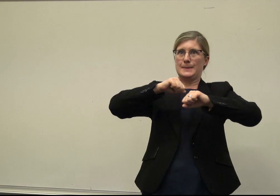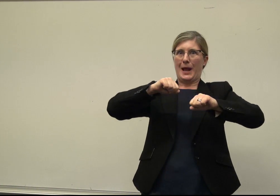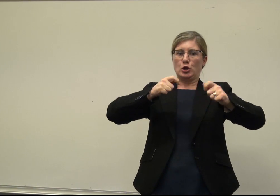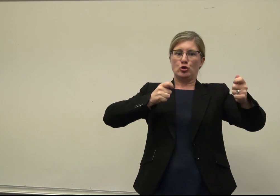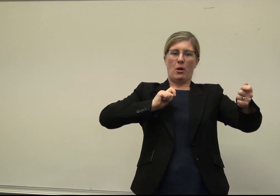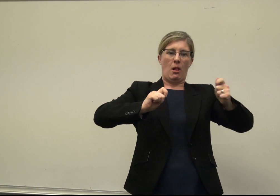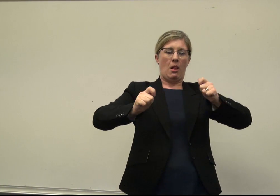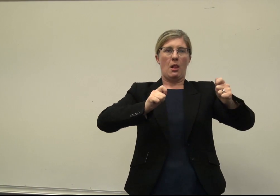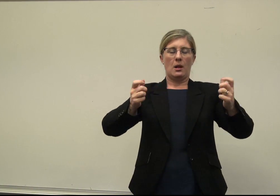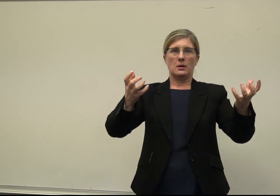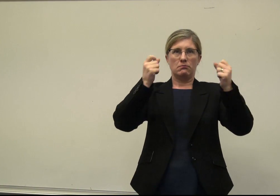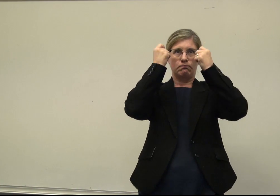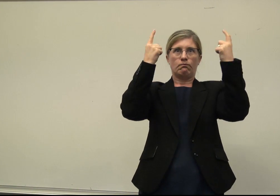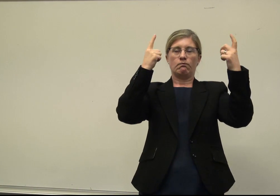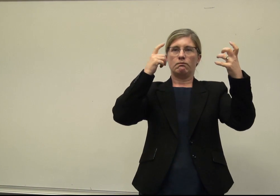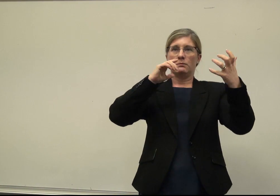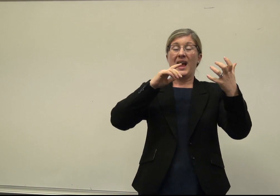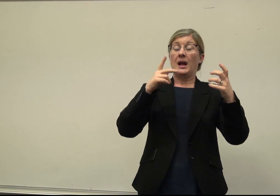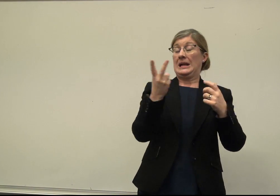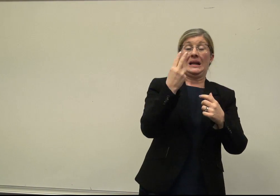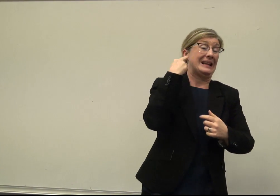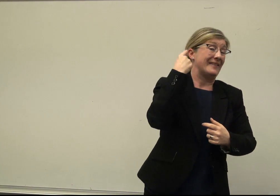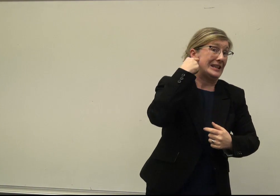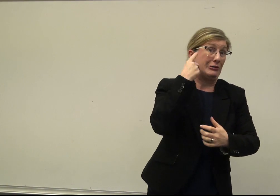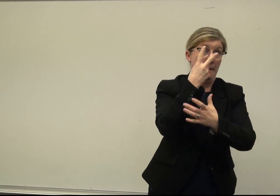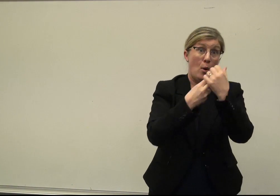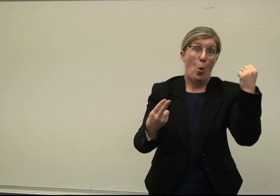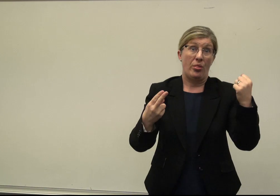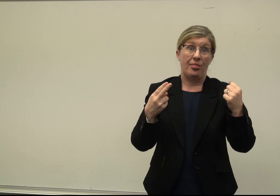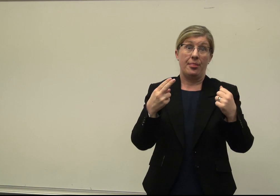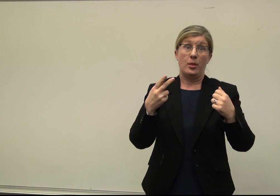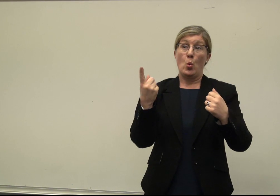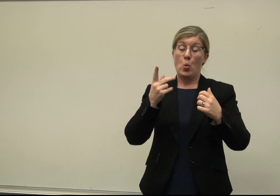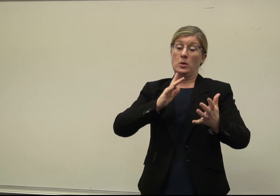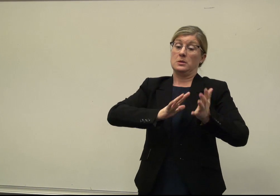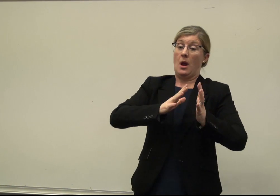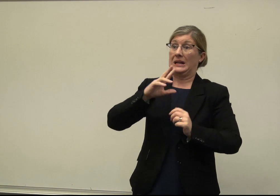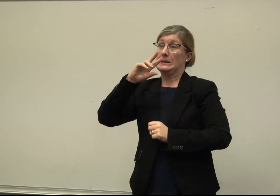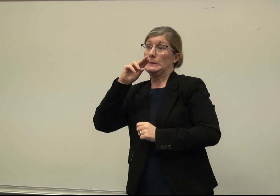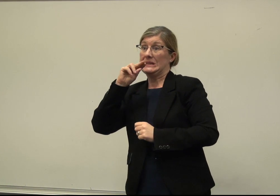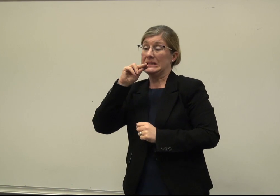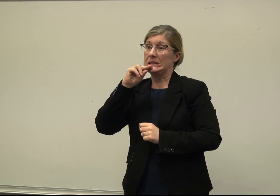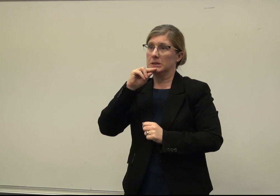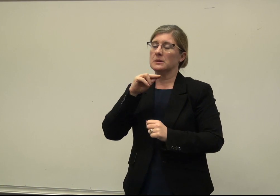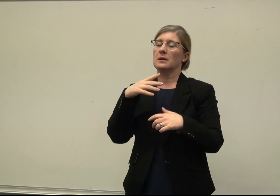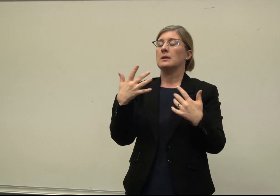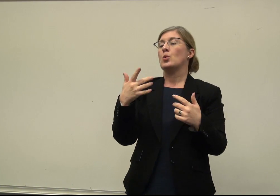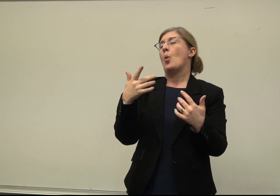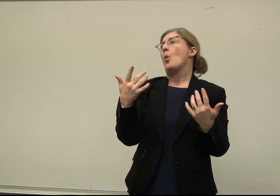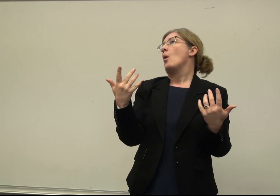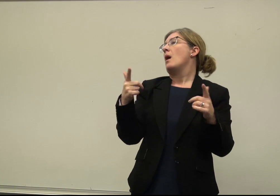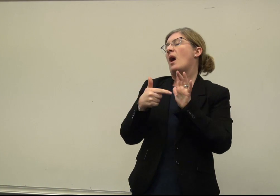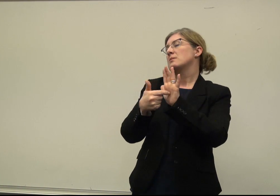that these advantages are found both in deaf and hearing bimodal bilinguals. For example, better